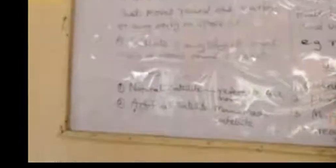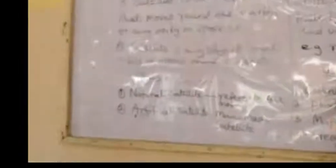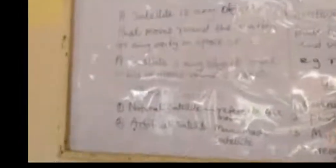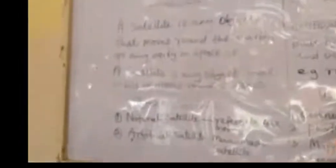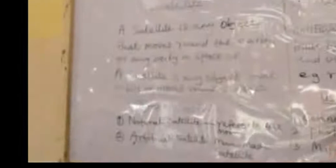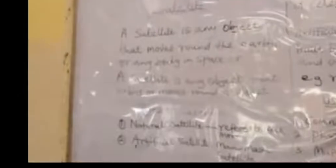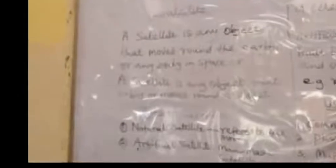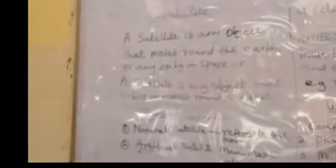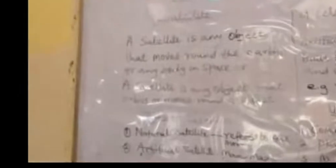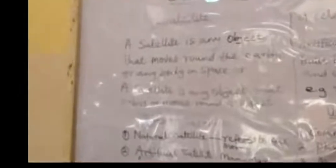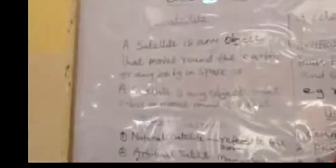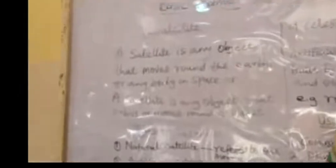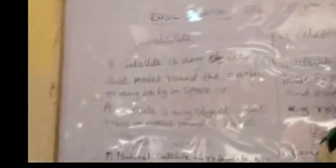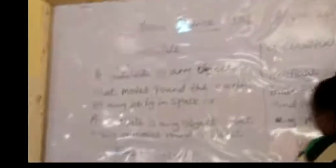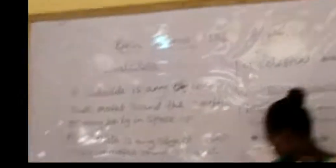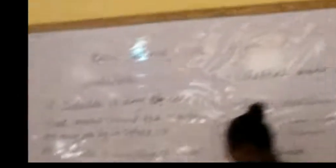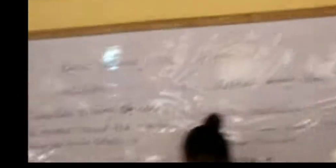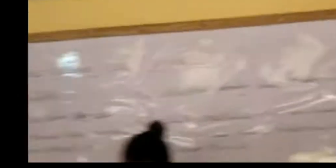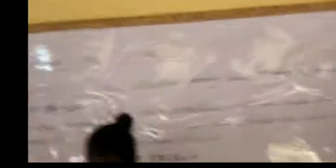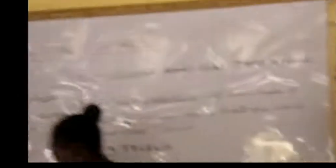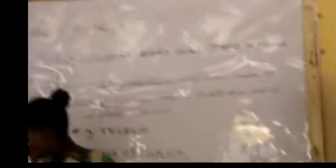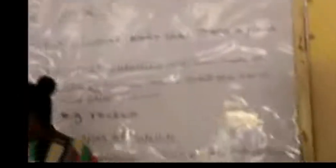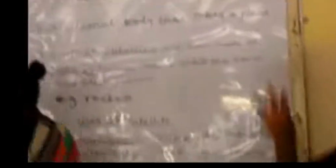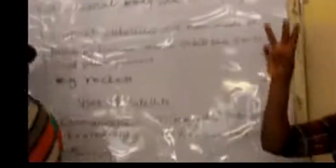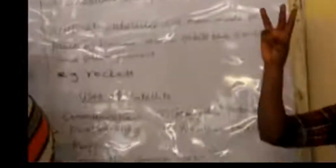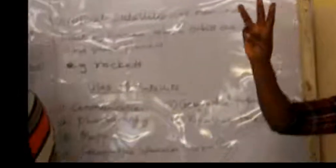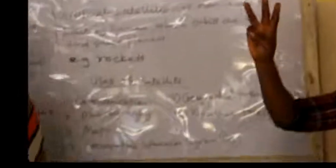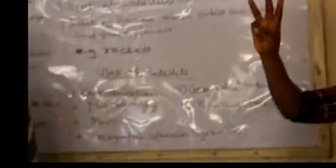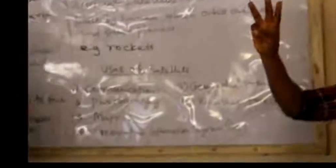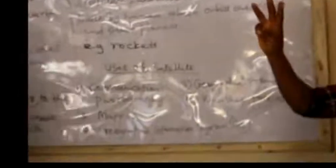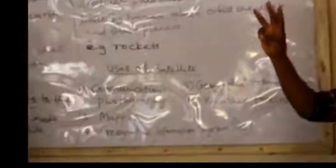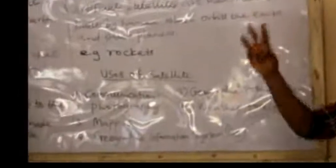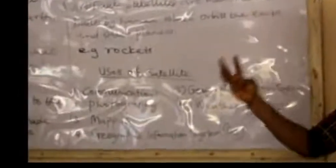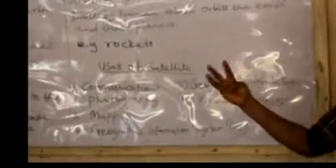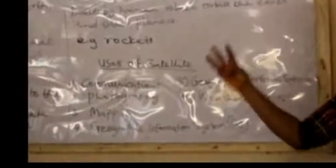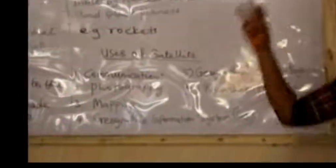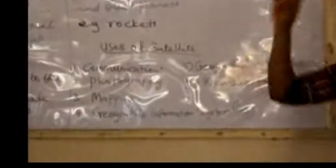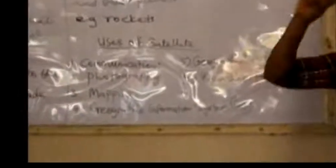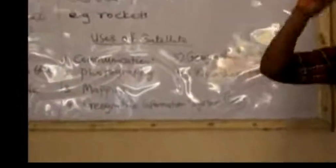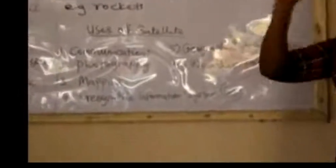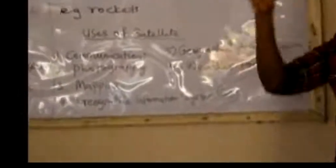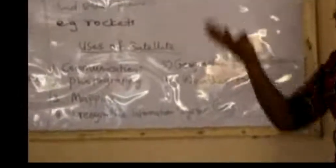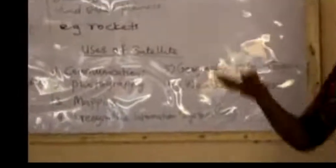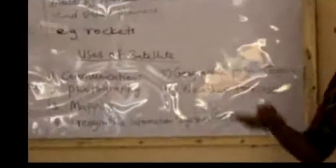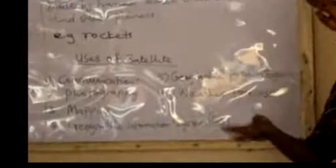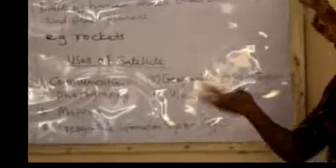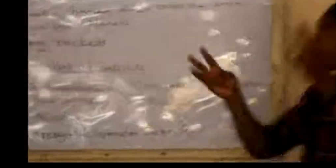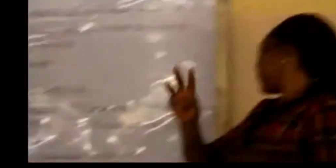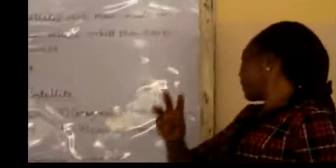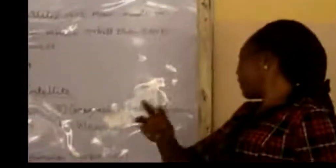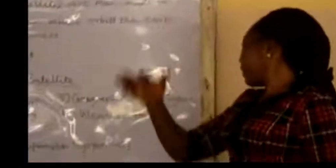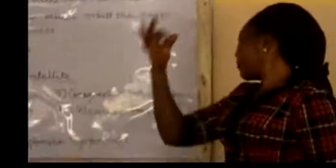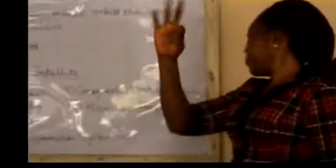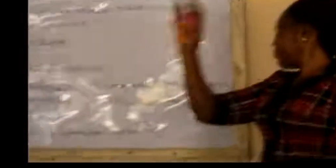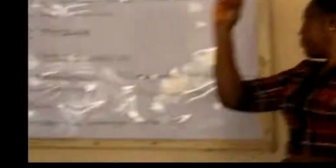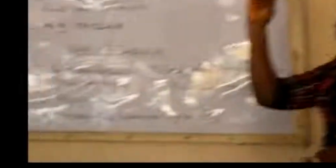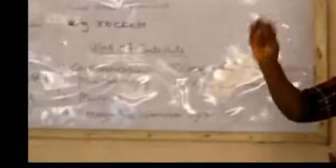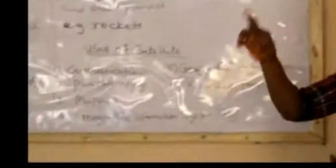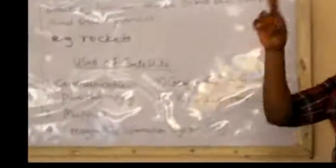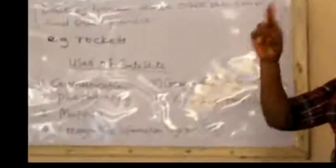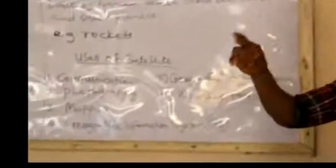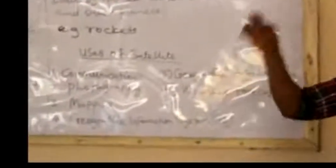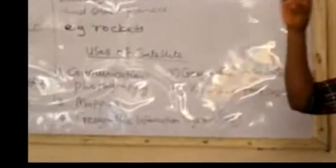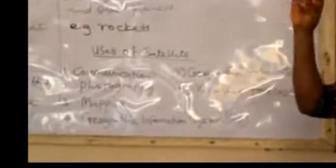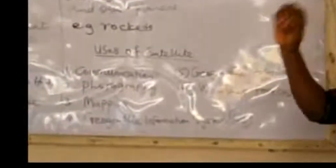and you watch all the foreign stations. At the time, they will put on the television of weather forecast. They will tell